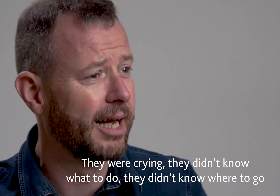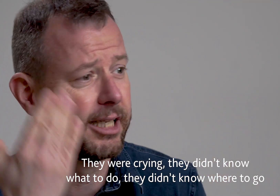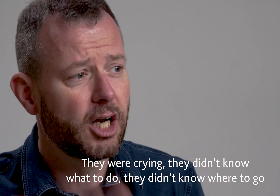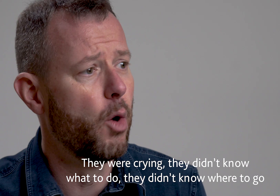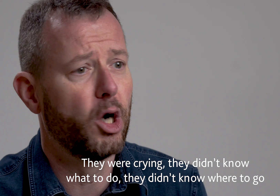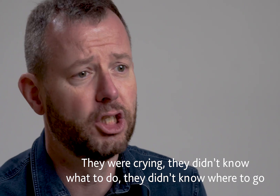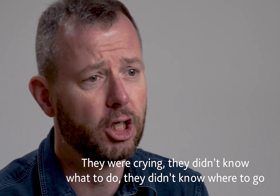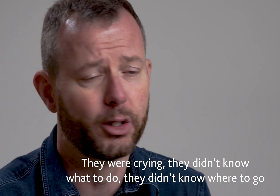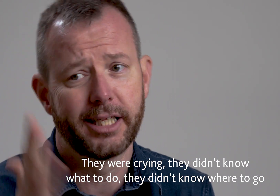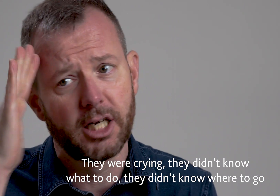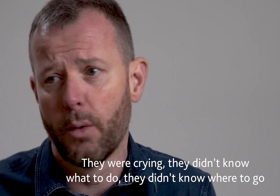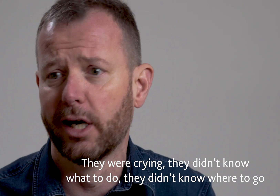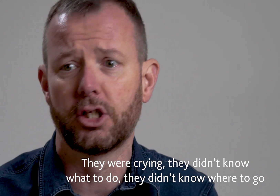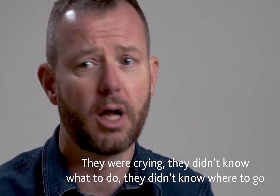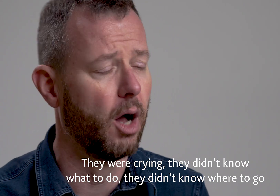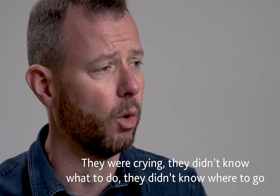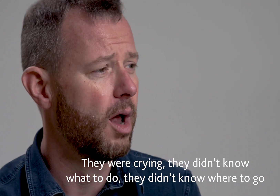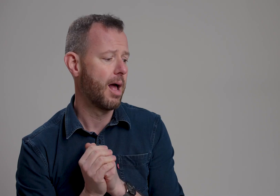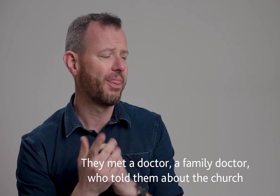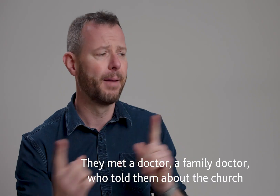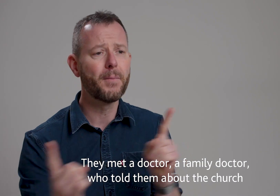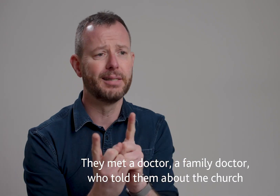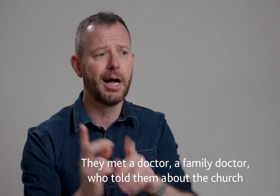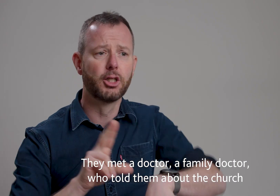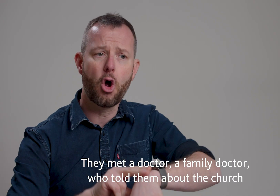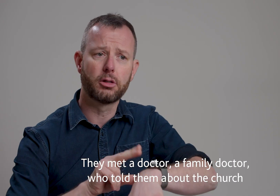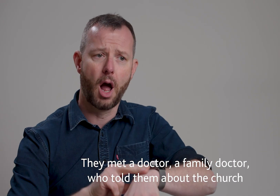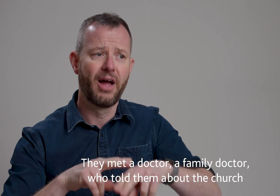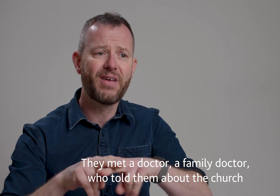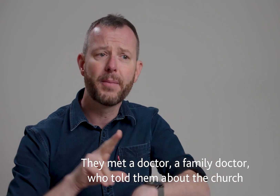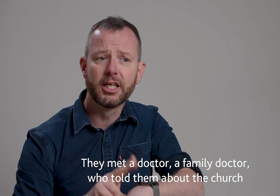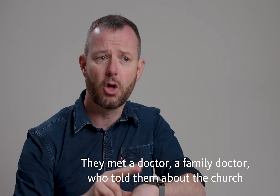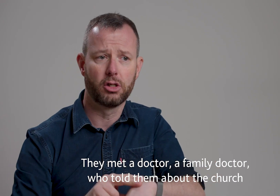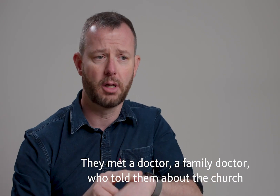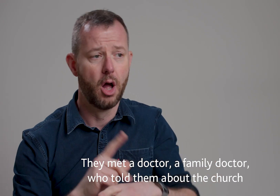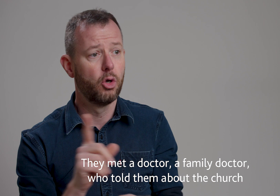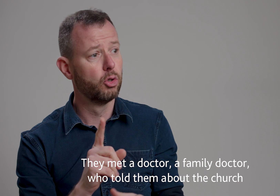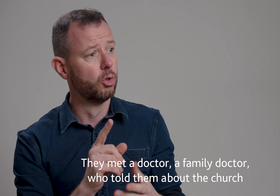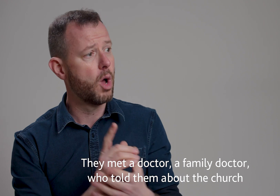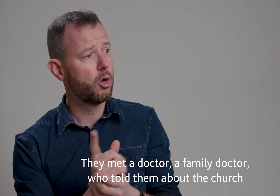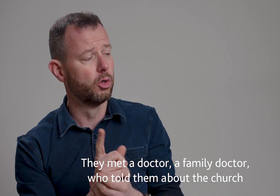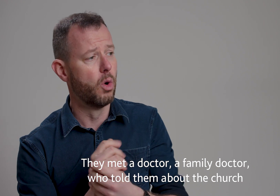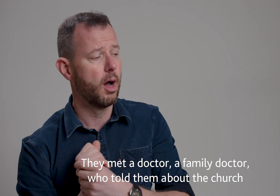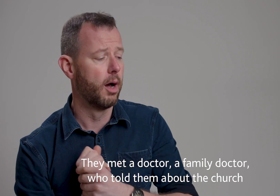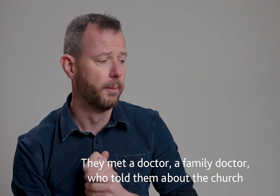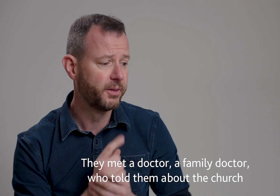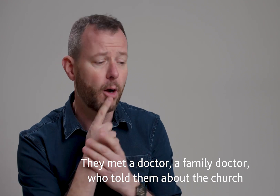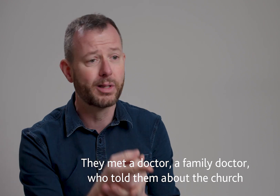didn't know what to do, they didn't know where to go. And they met a doctor, a family doctor, who told them